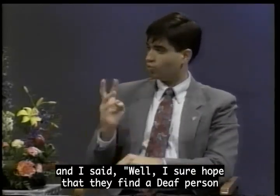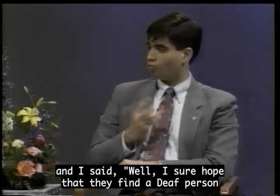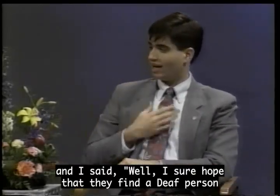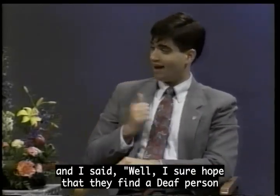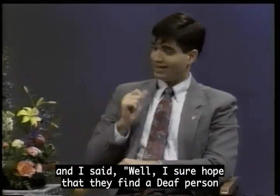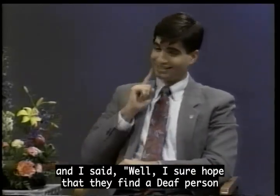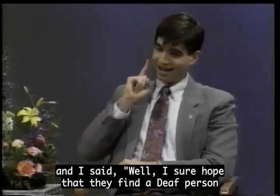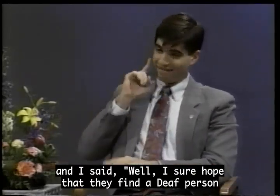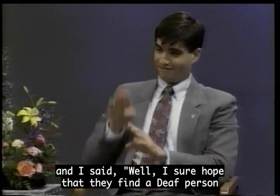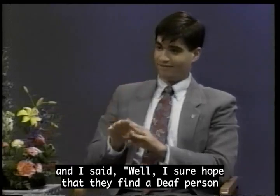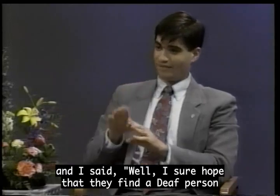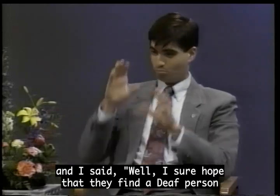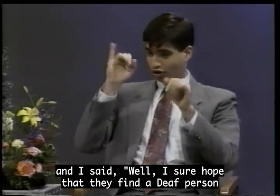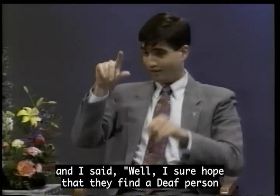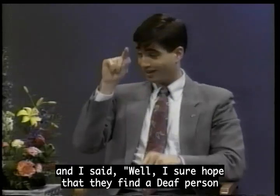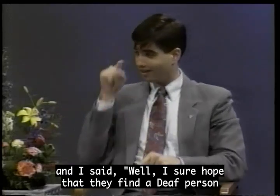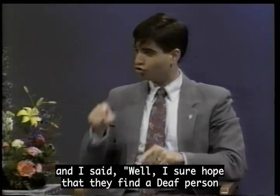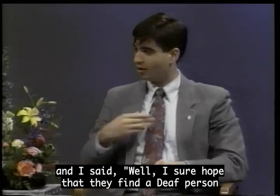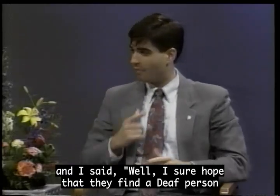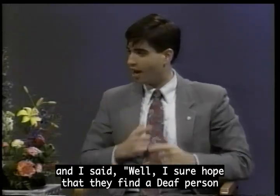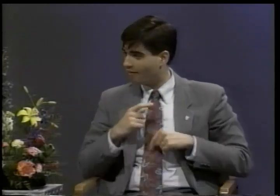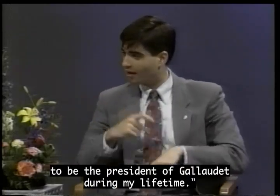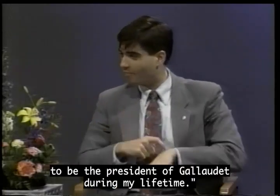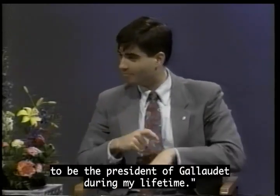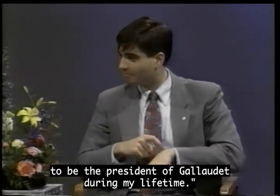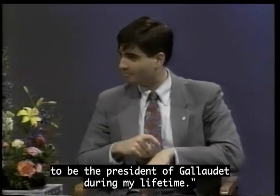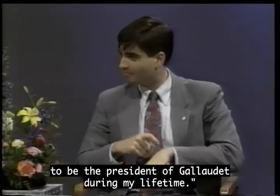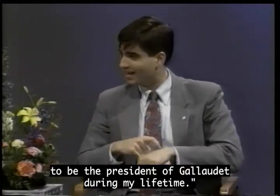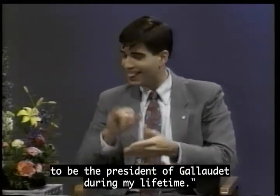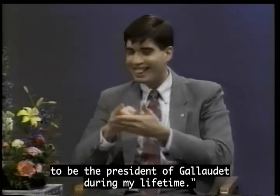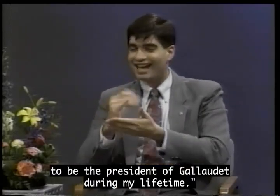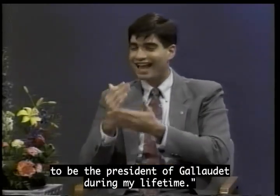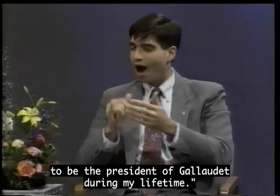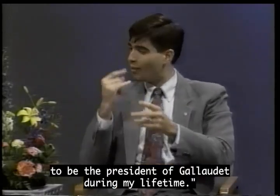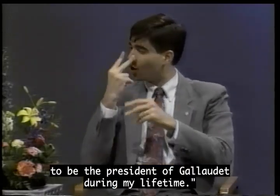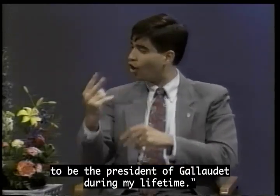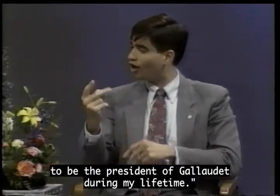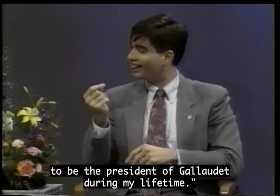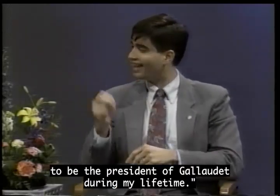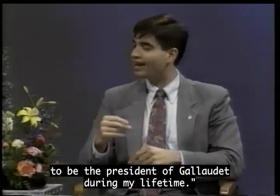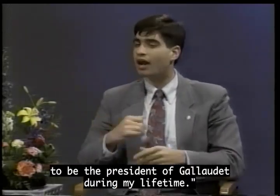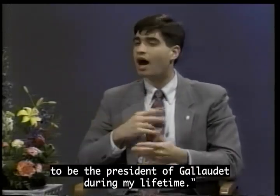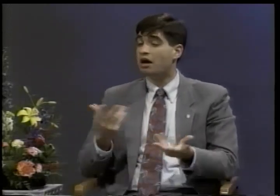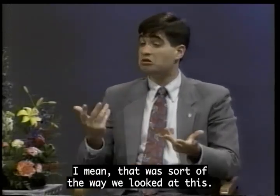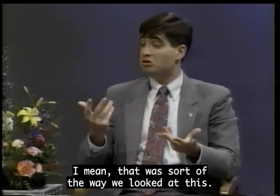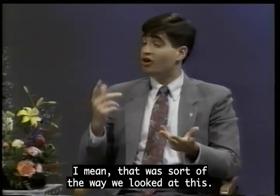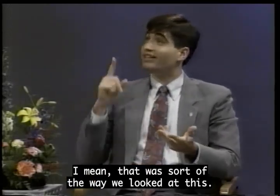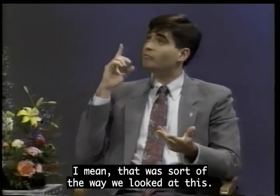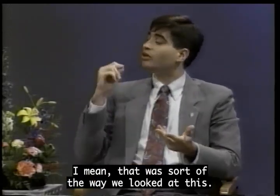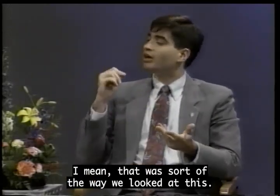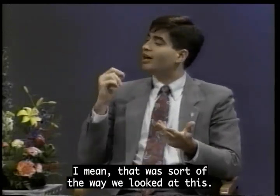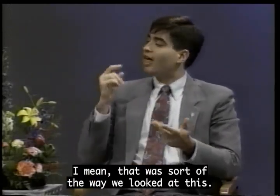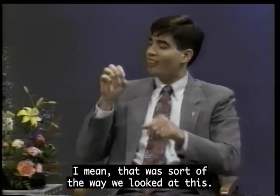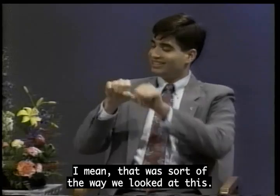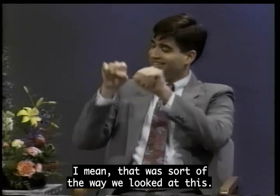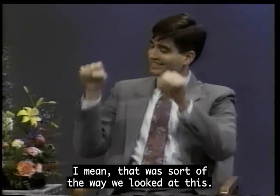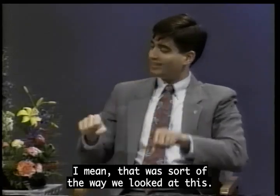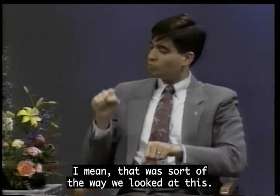sure hope that they find a deaf person to be the president of Gallaudet during my lifetime. I mean, that was sort of the way we looked at this.